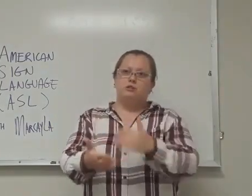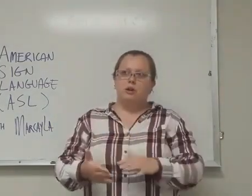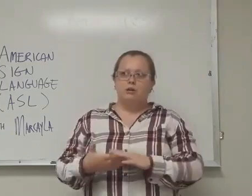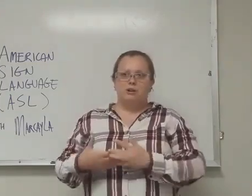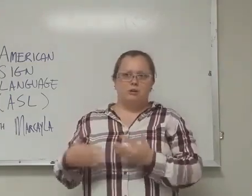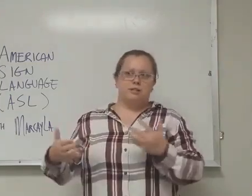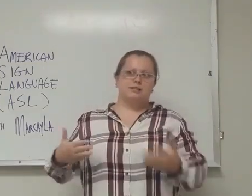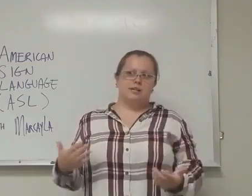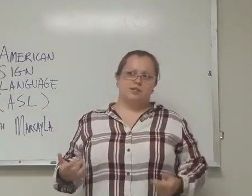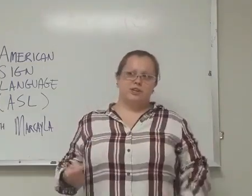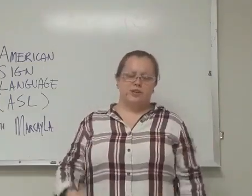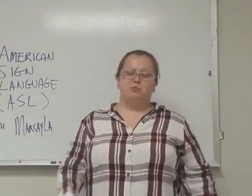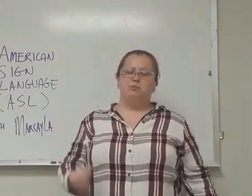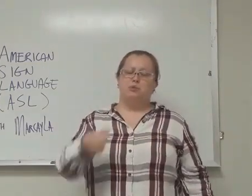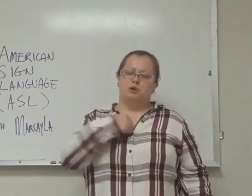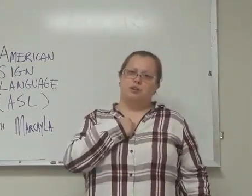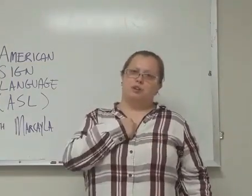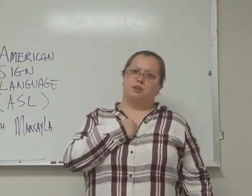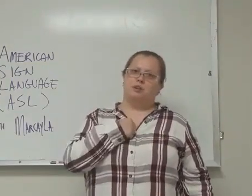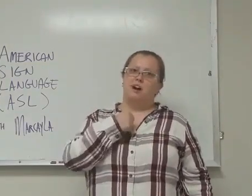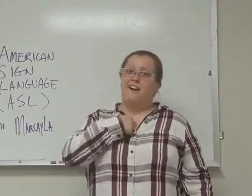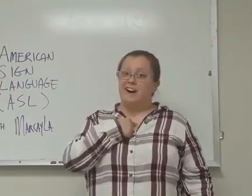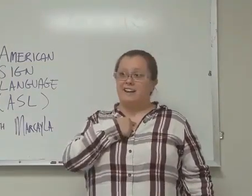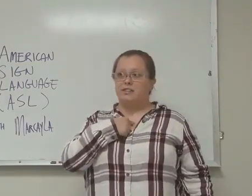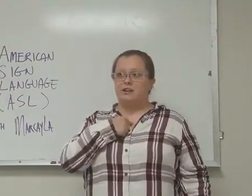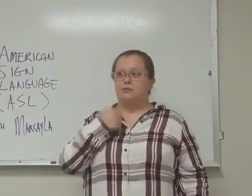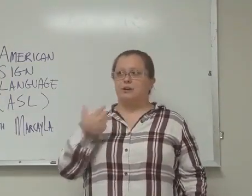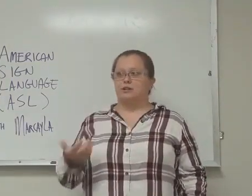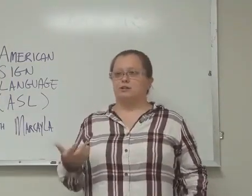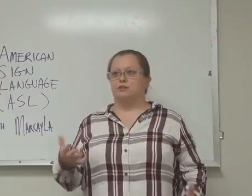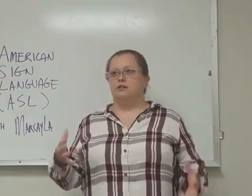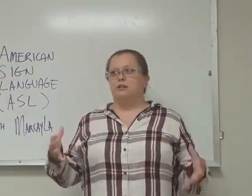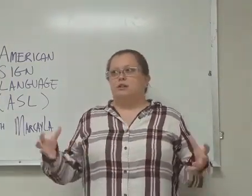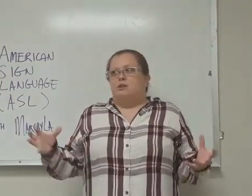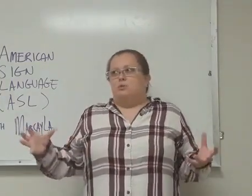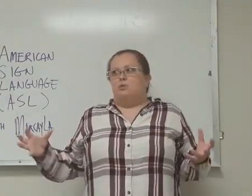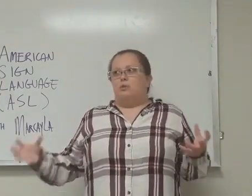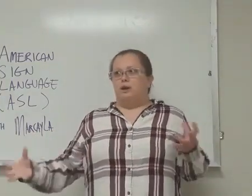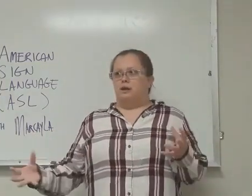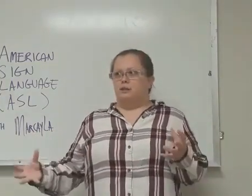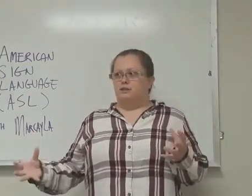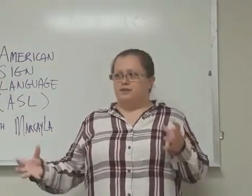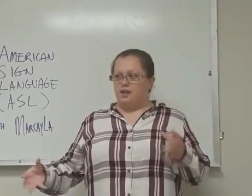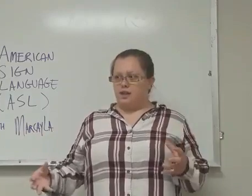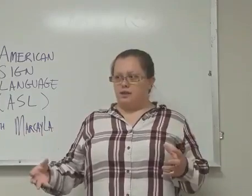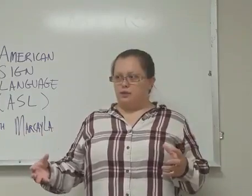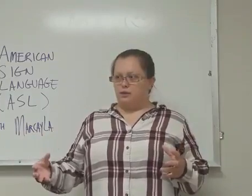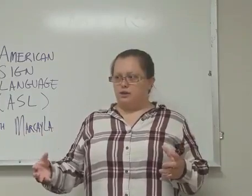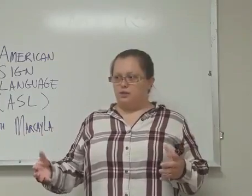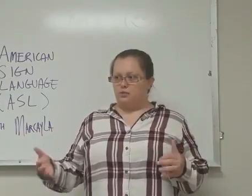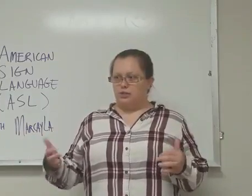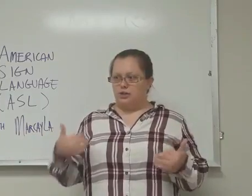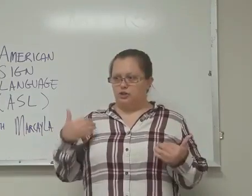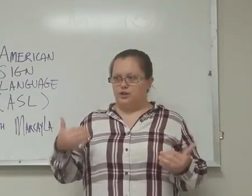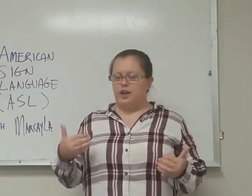don't always necessarily put the I in there because with sign language, when you're